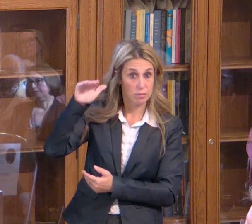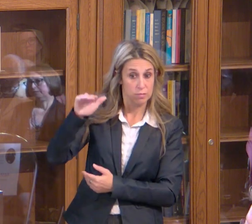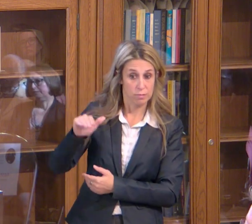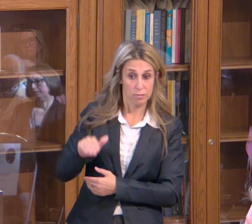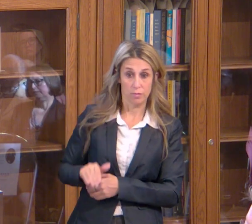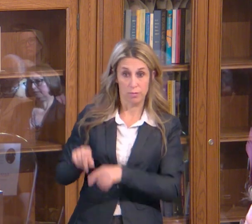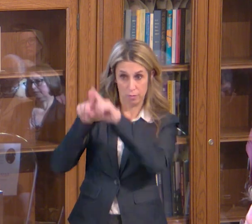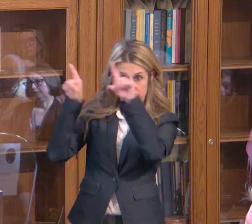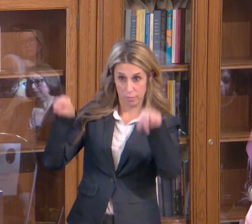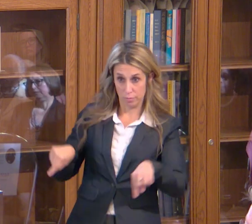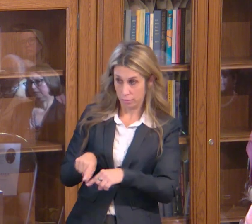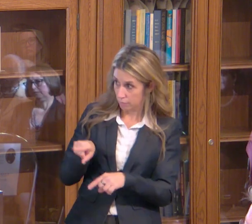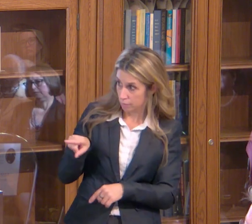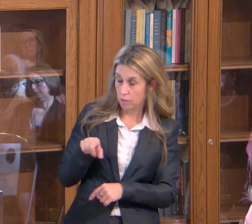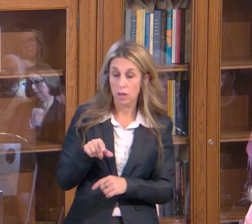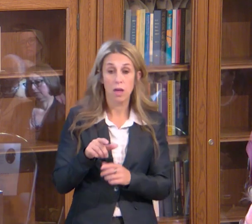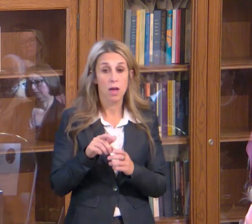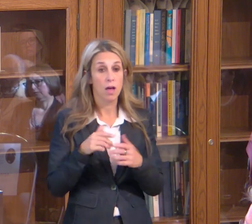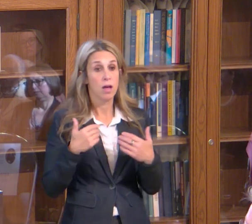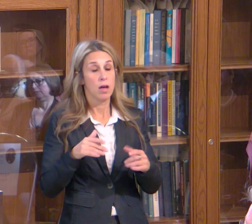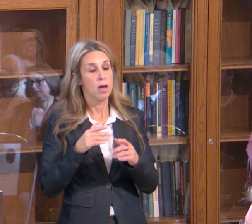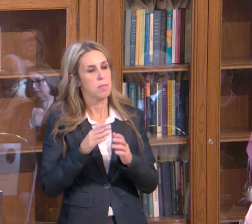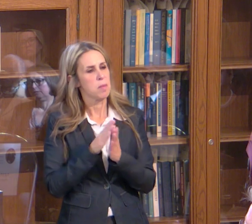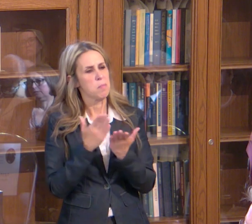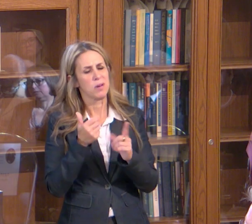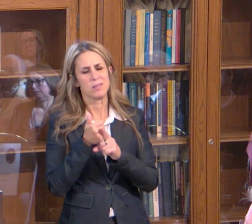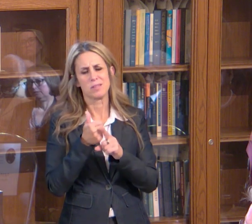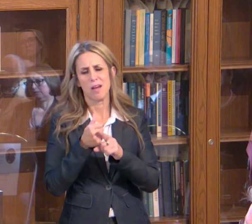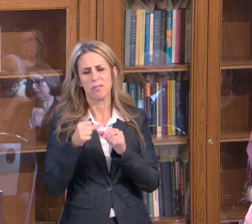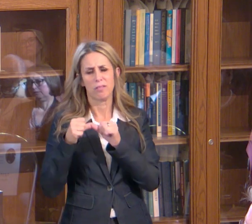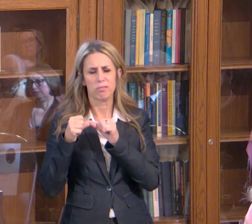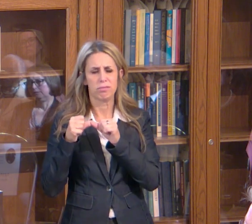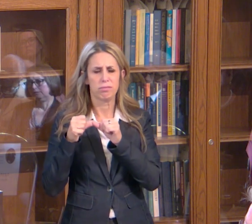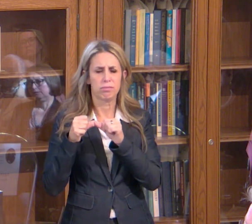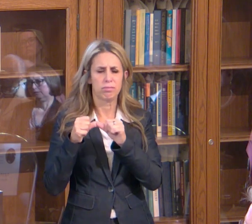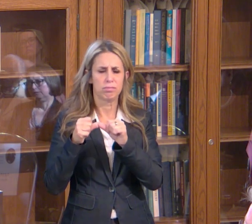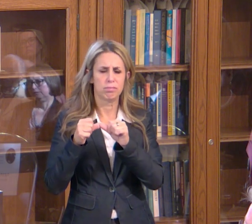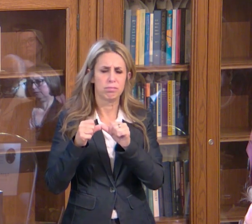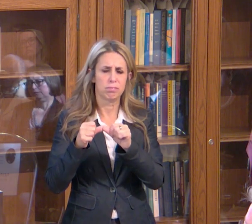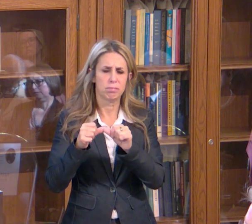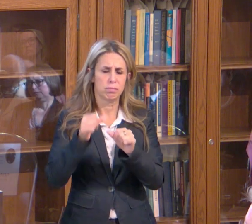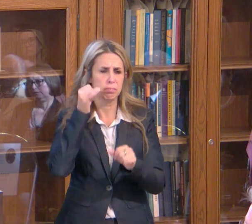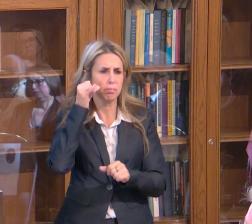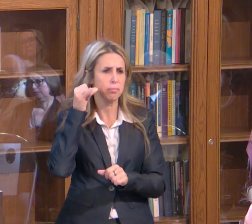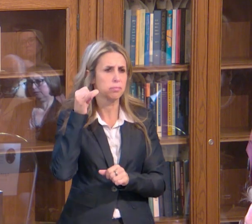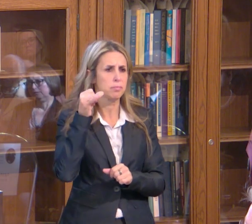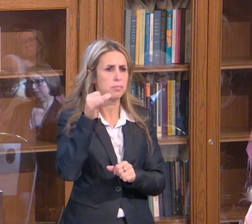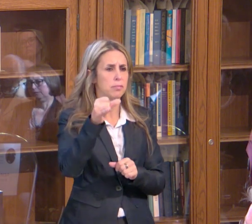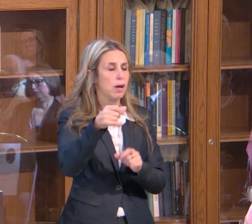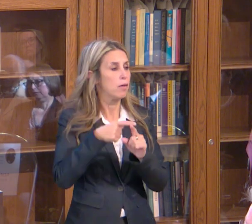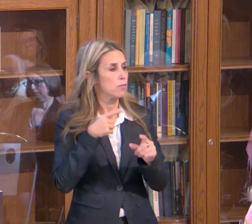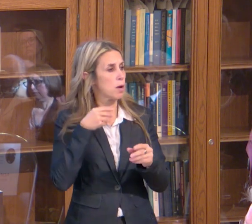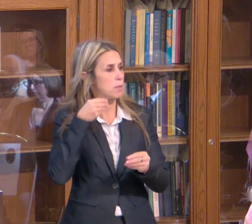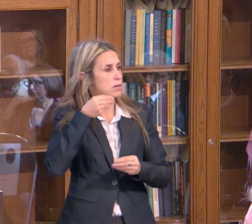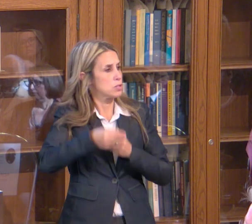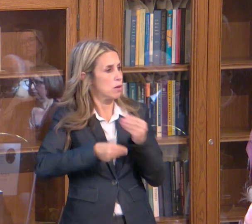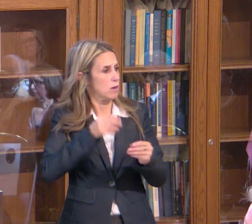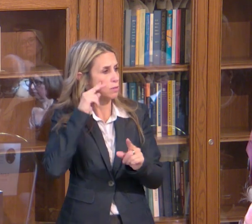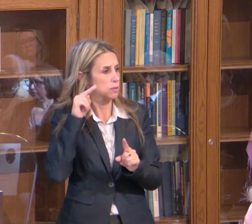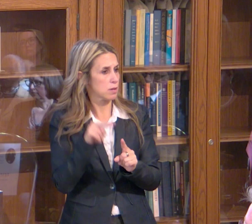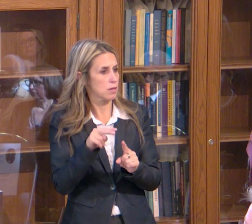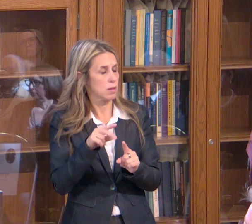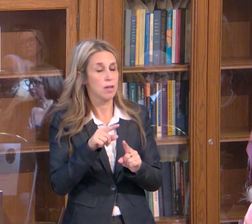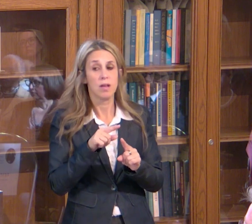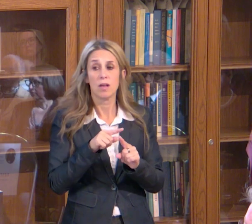still a way to talk about the book's longevity from a generational uh perspective but I do want to